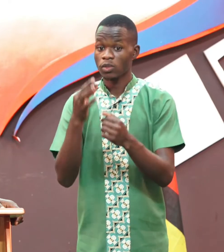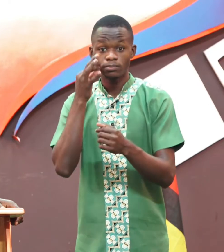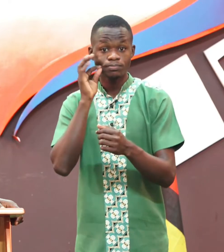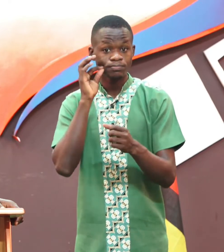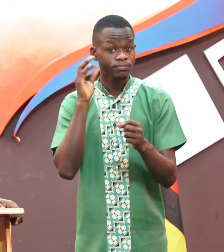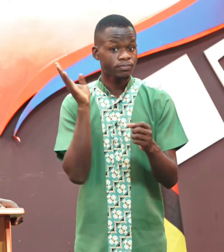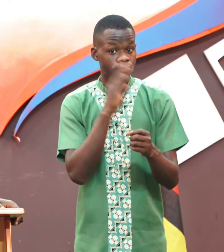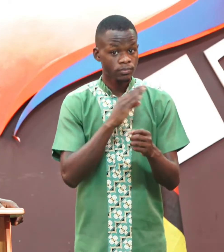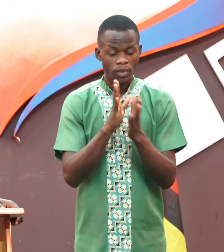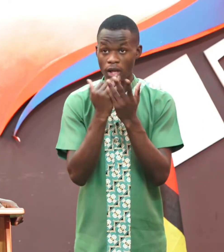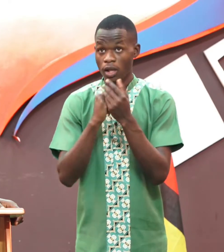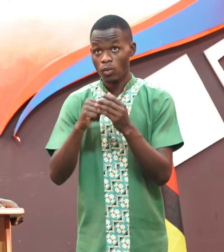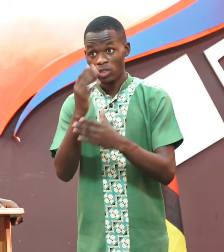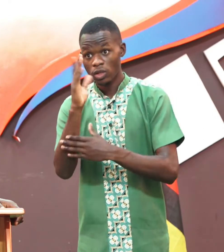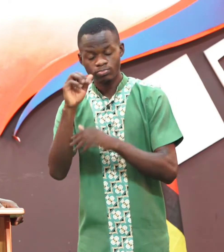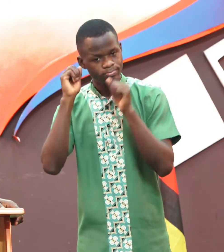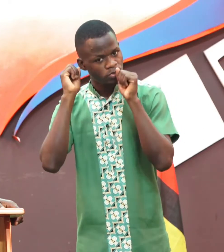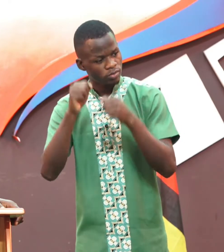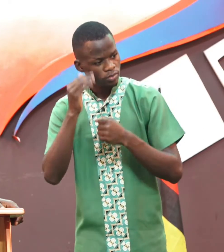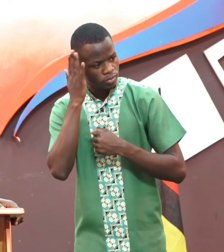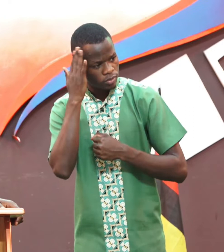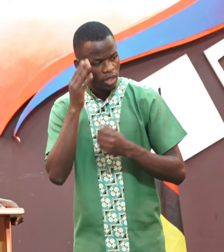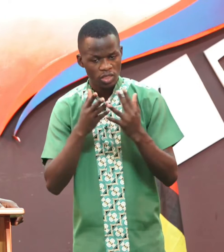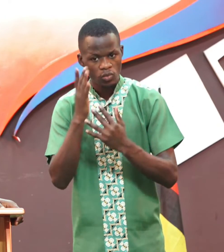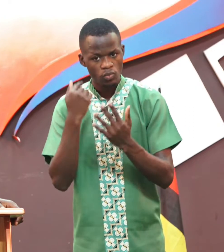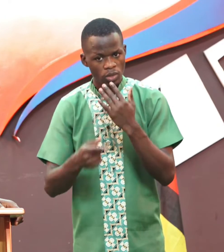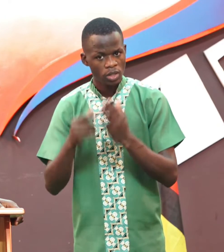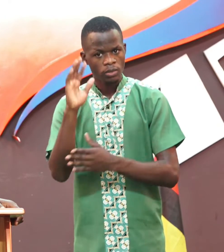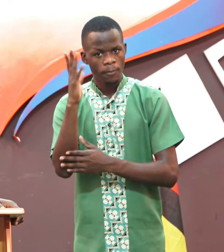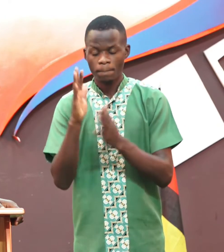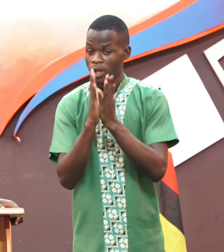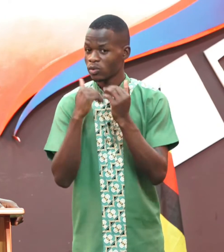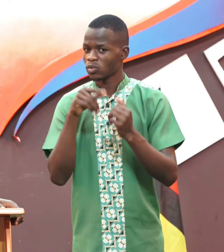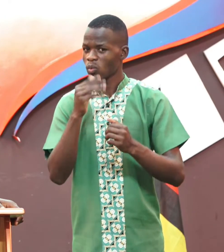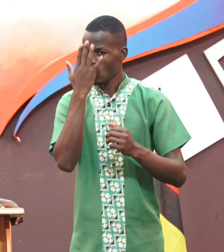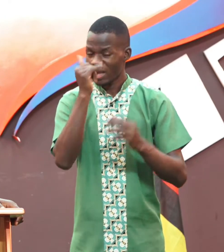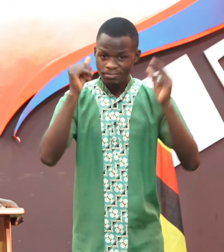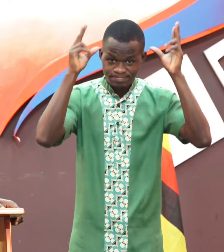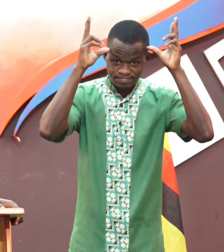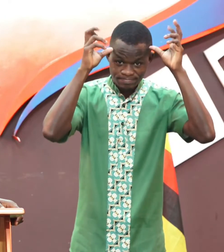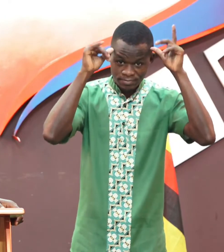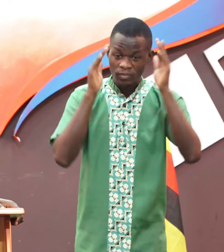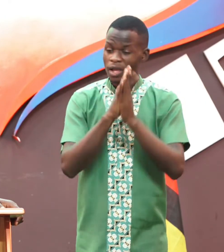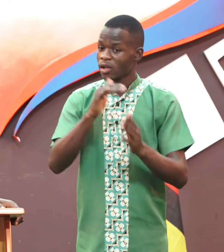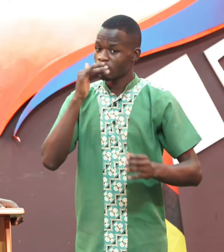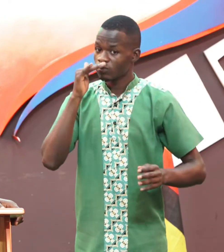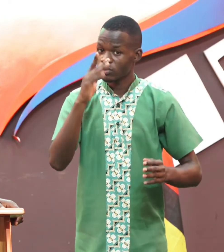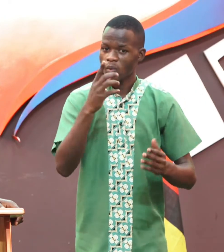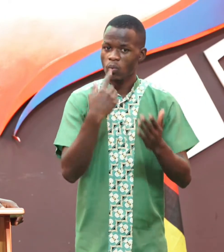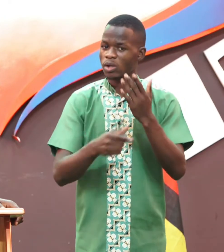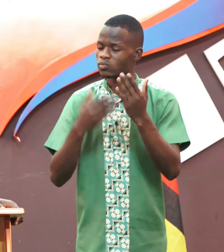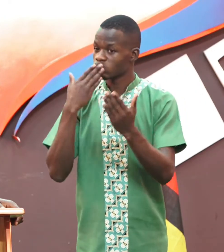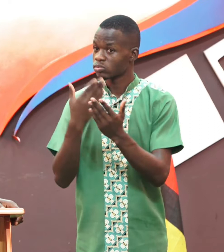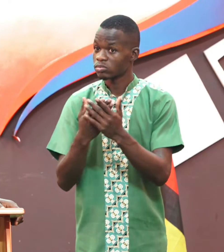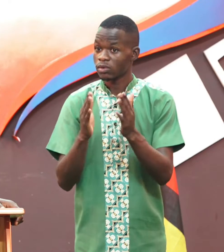by its fruit. You brood of vipers, how can you, being evil, speak what is good? For the mouth speaks out